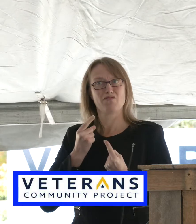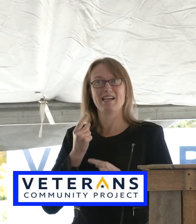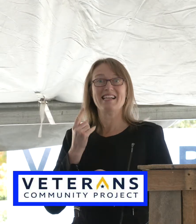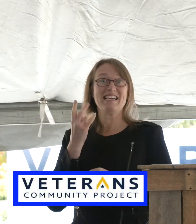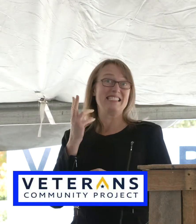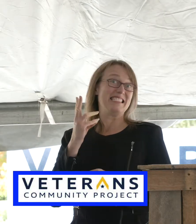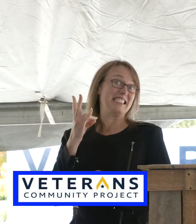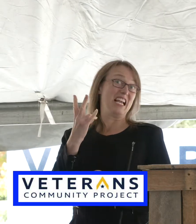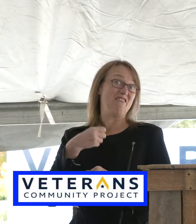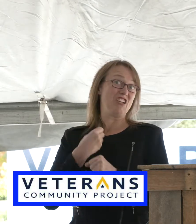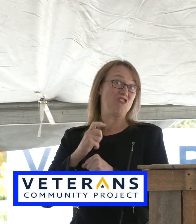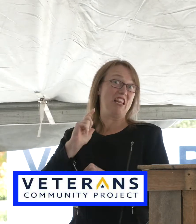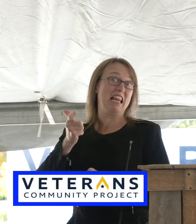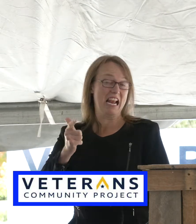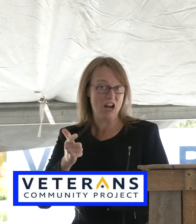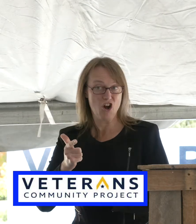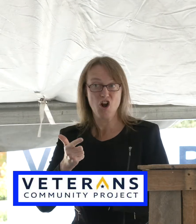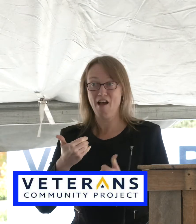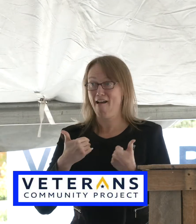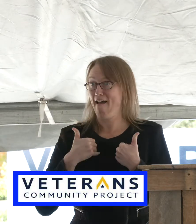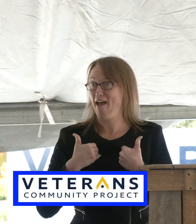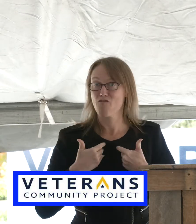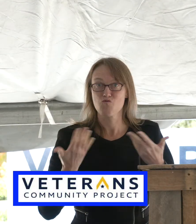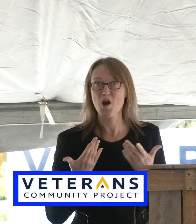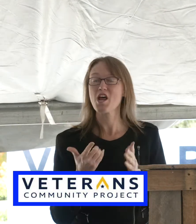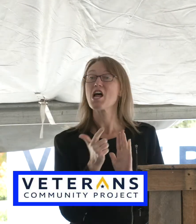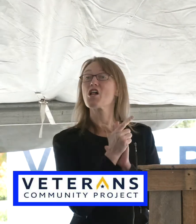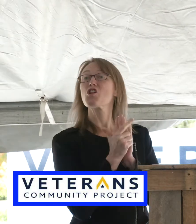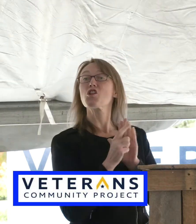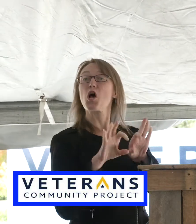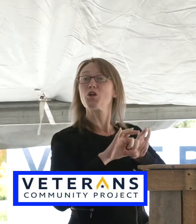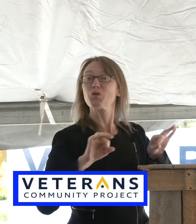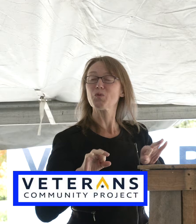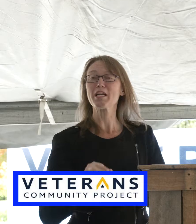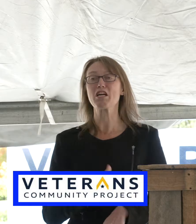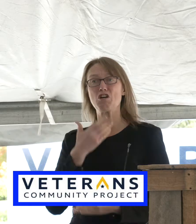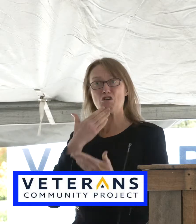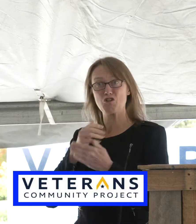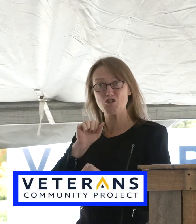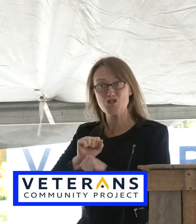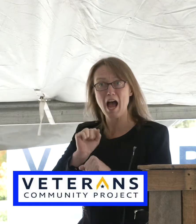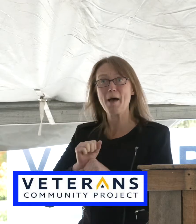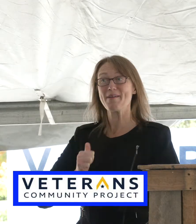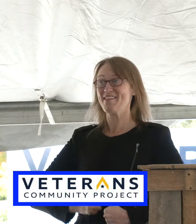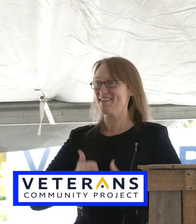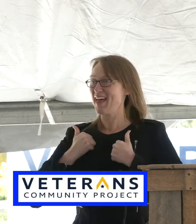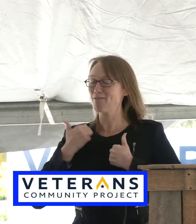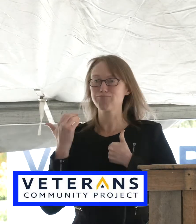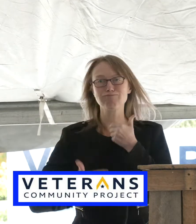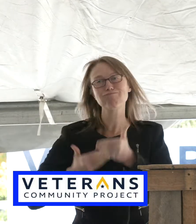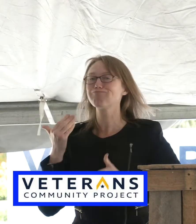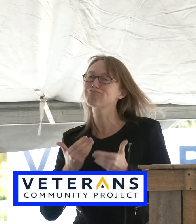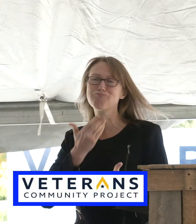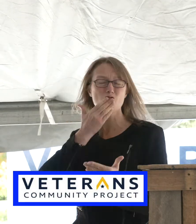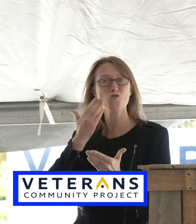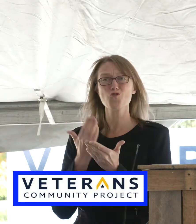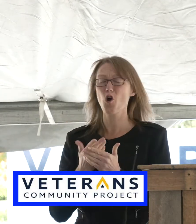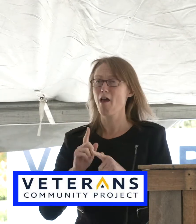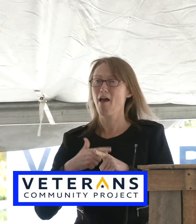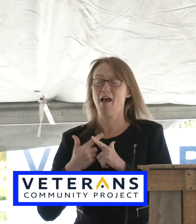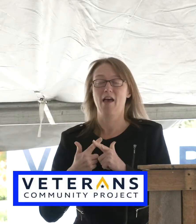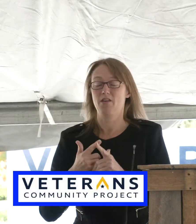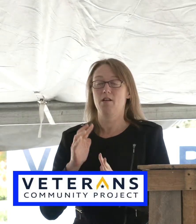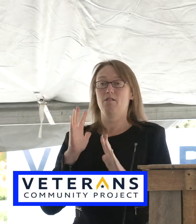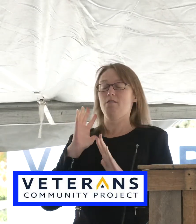a law degree and a great job and all things really going well in my life, and it came over me at that point that a